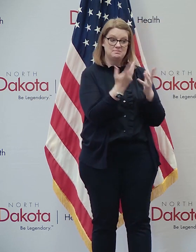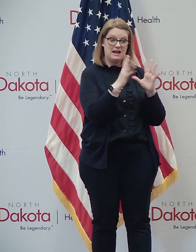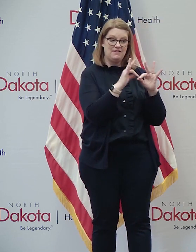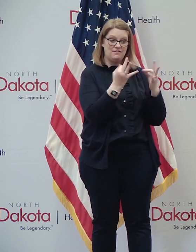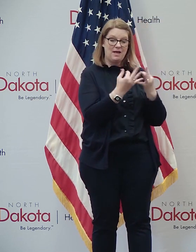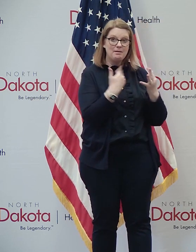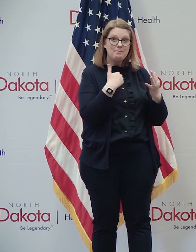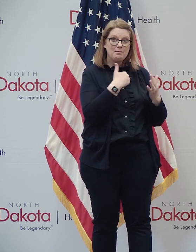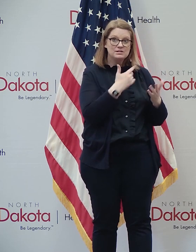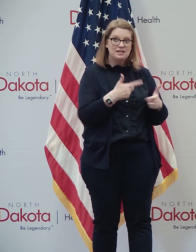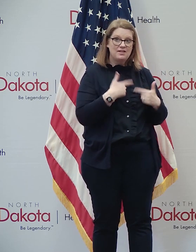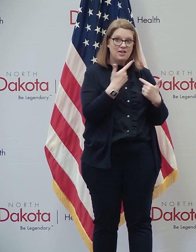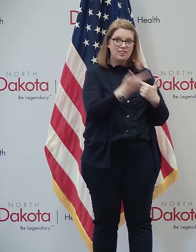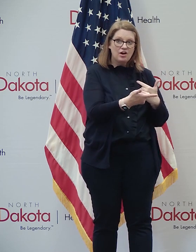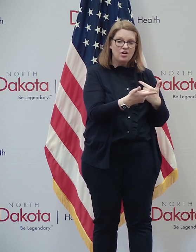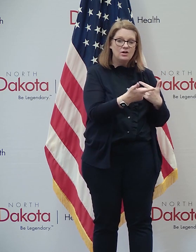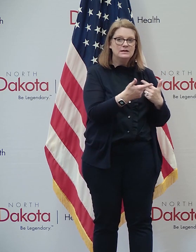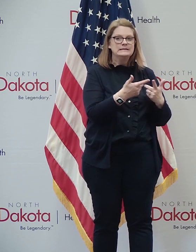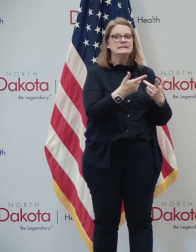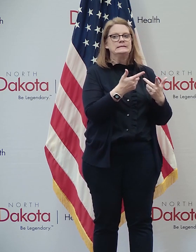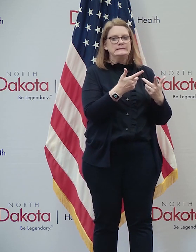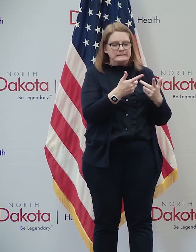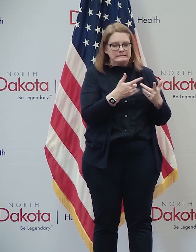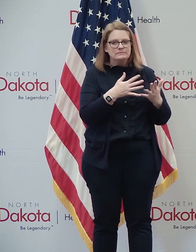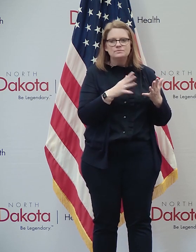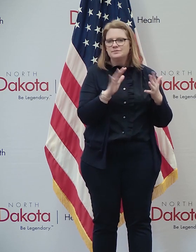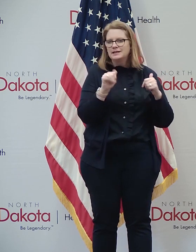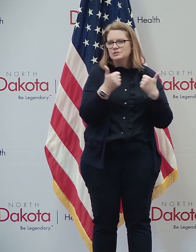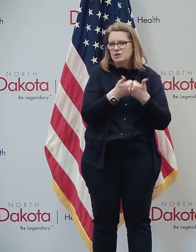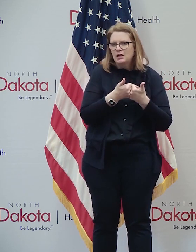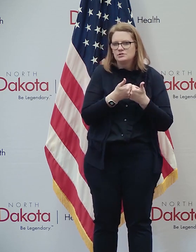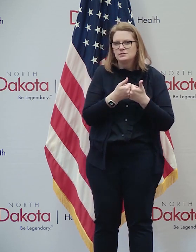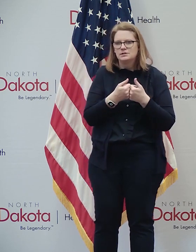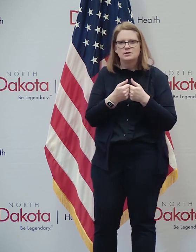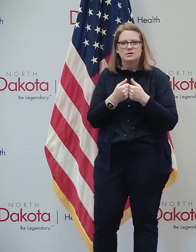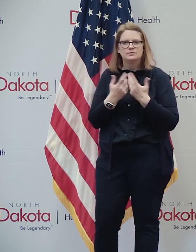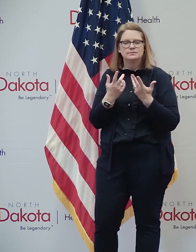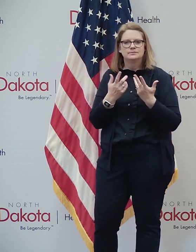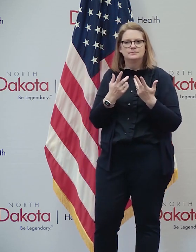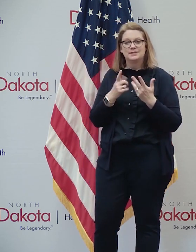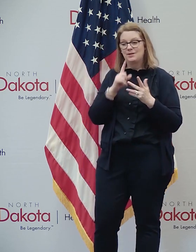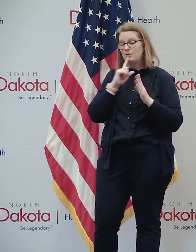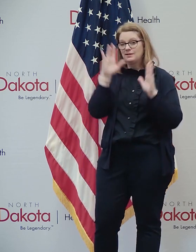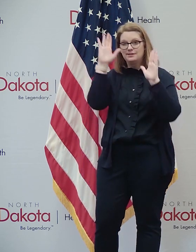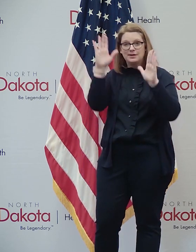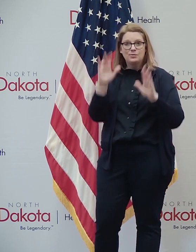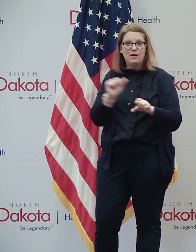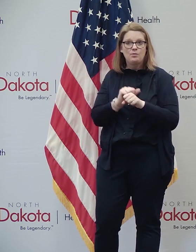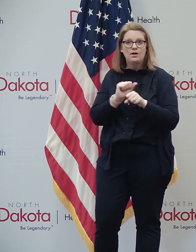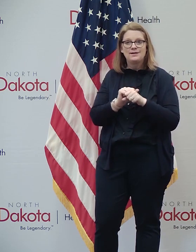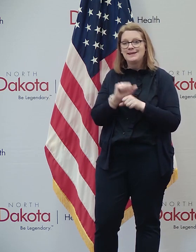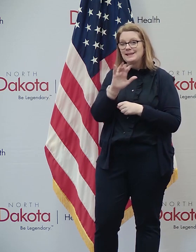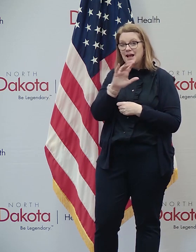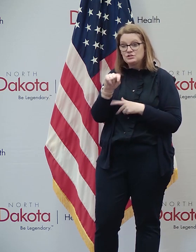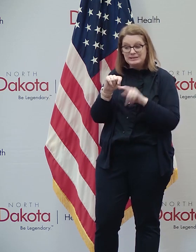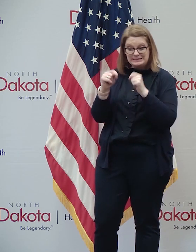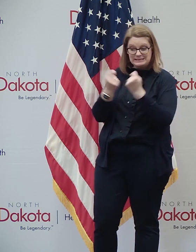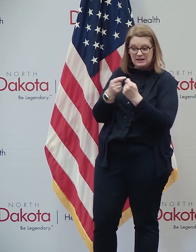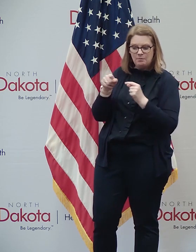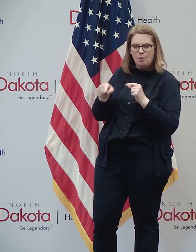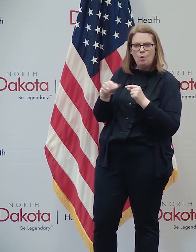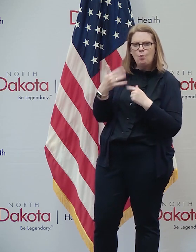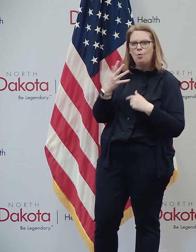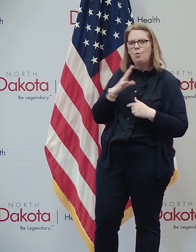have had 2 jobs. You might have had somebody who was working in 2 long-term care facilities in food service or custodial, and then if they're going back home to